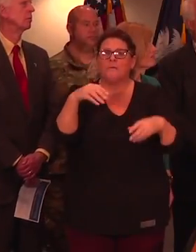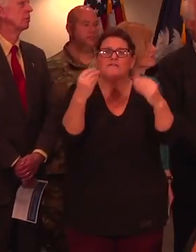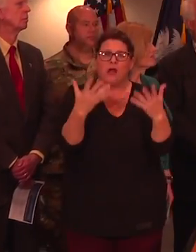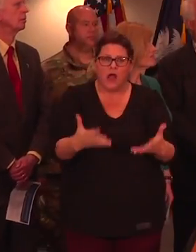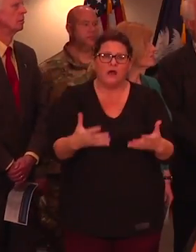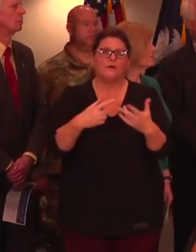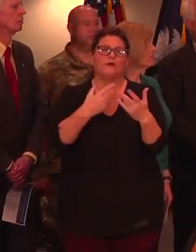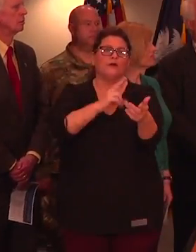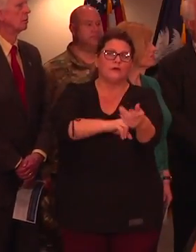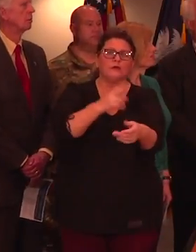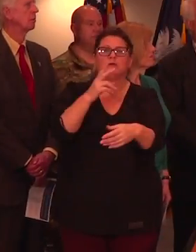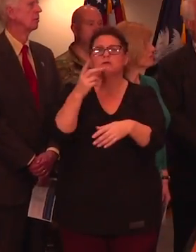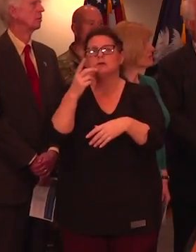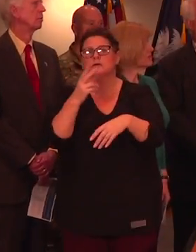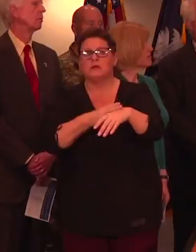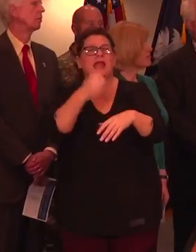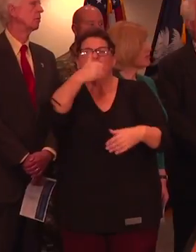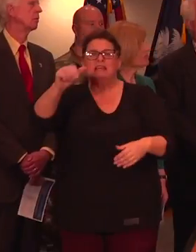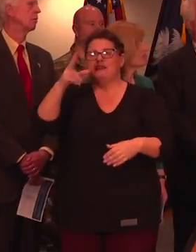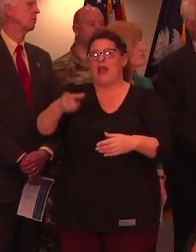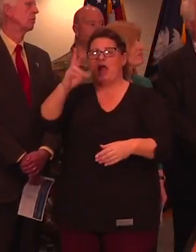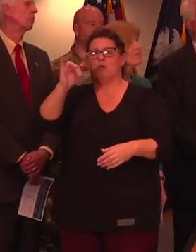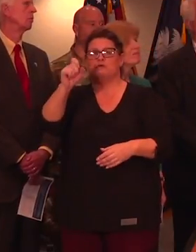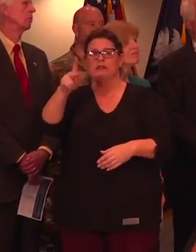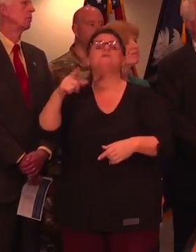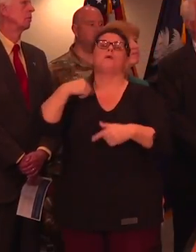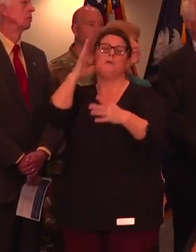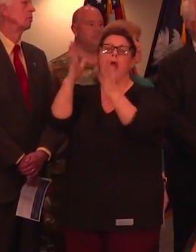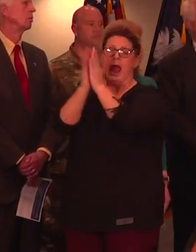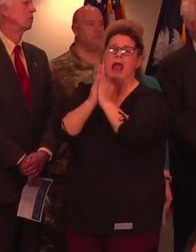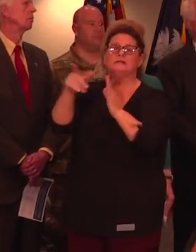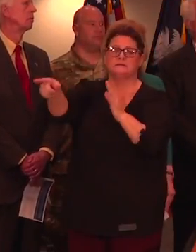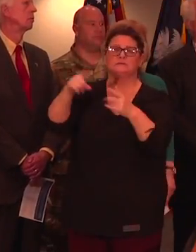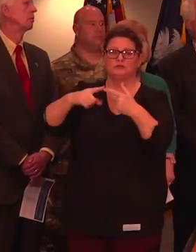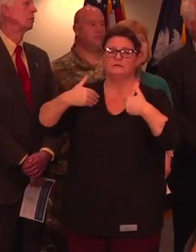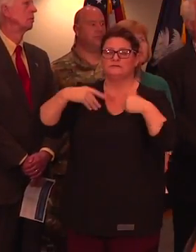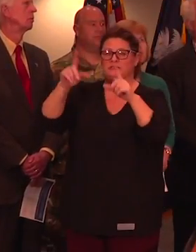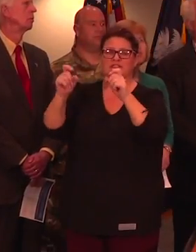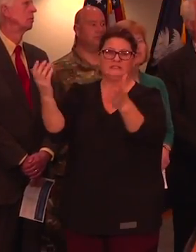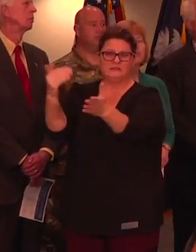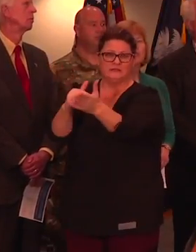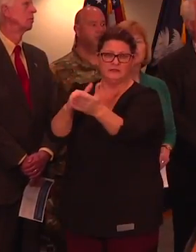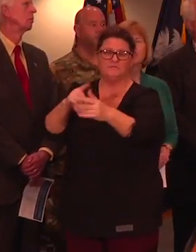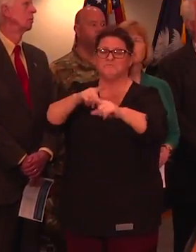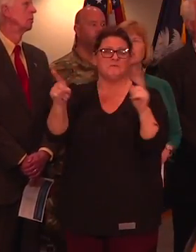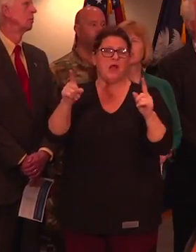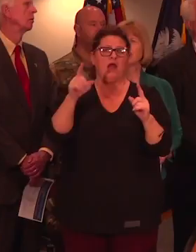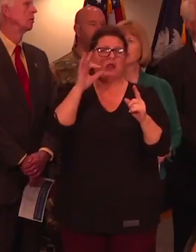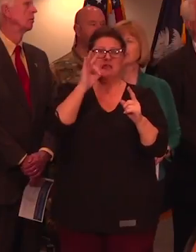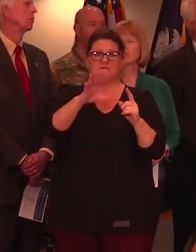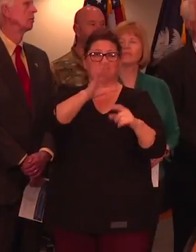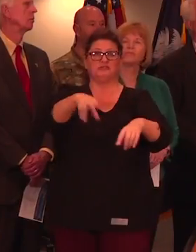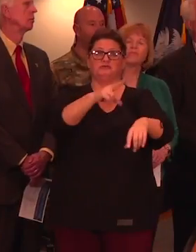who works in some other high-risk setting. But we want to make absolutely clear, because we're